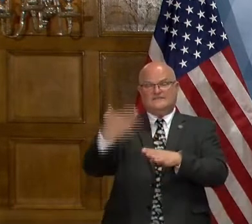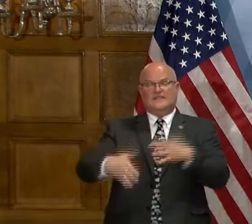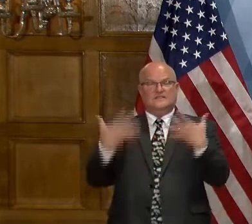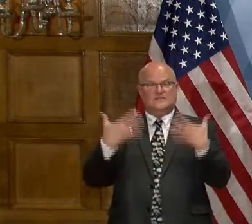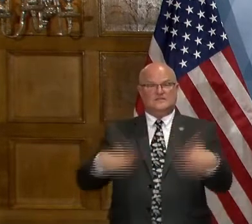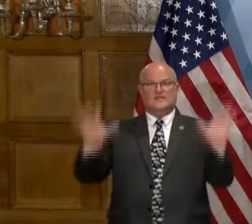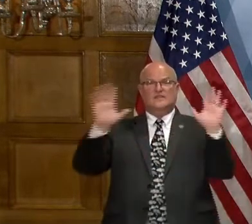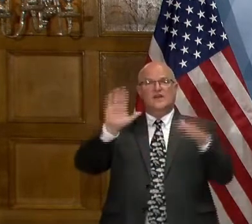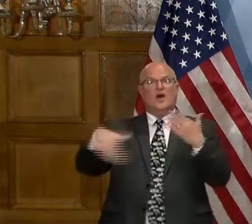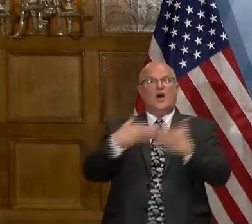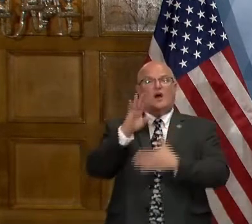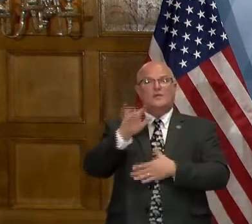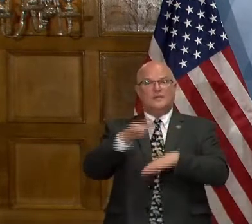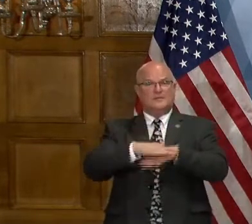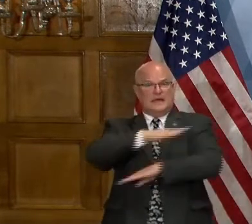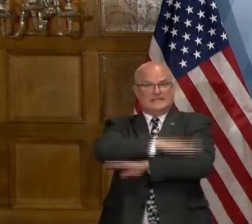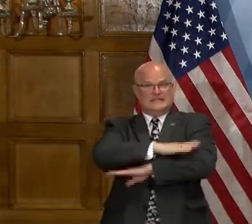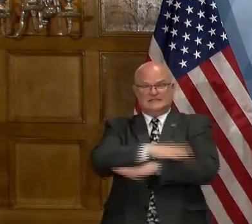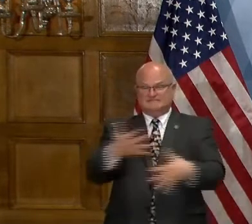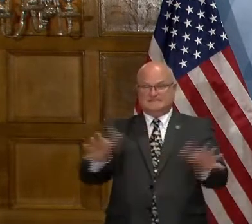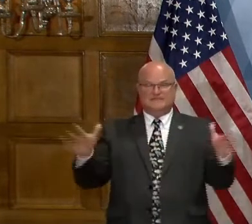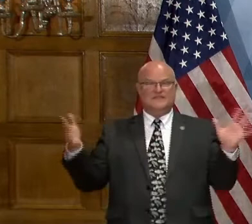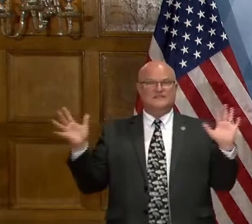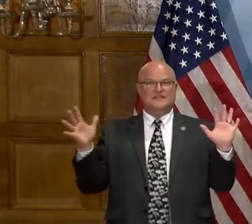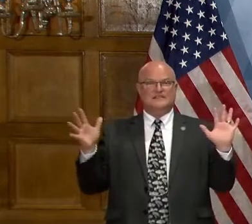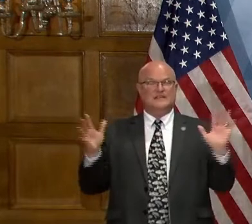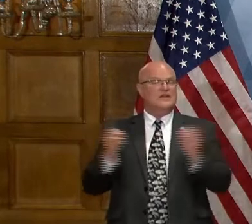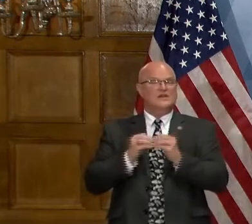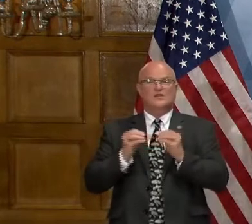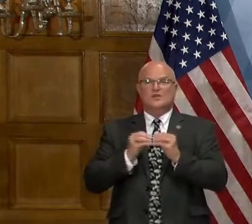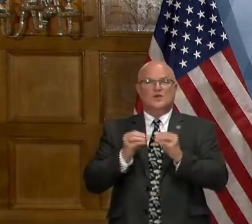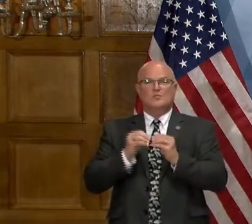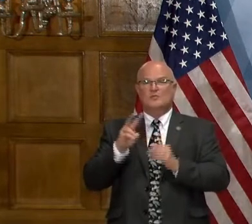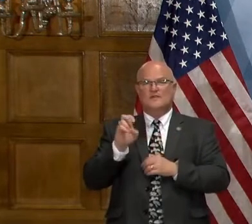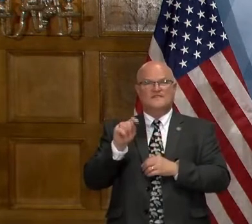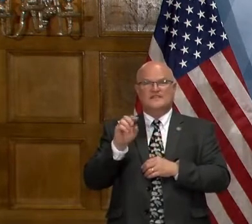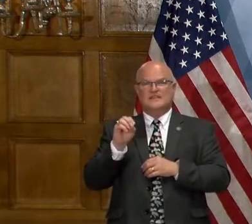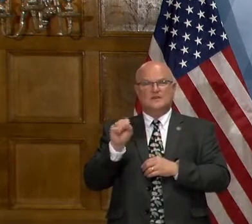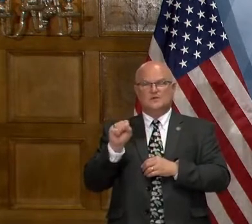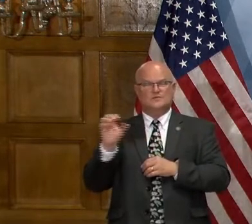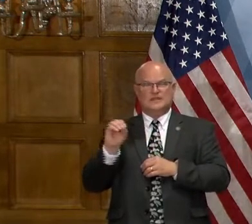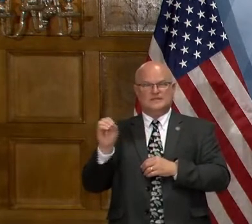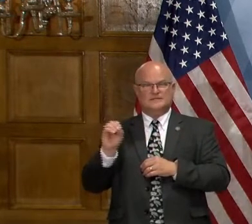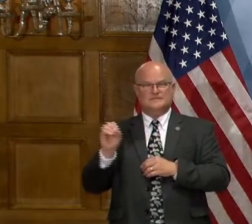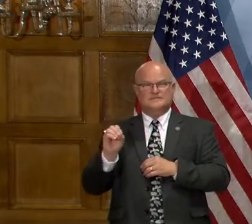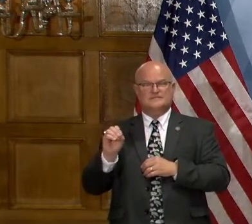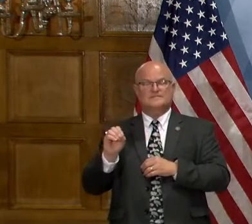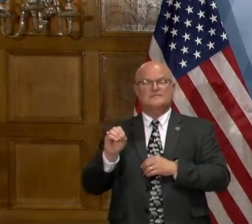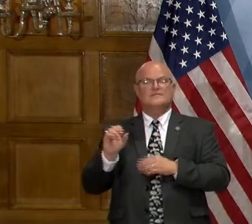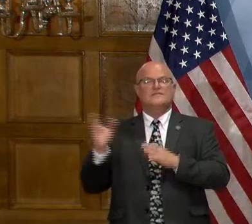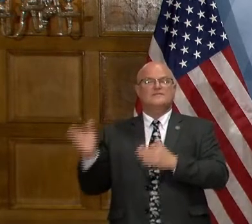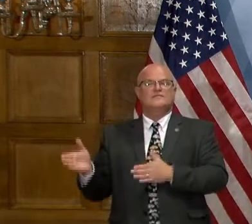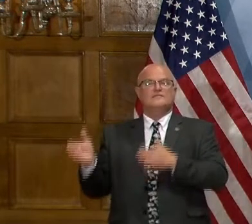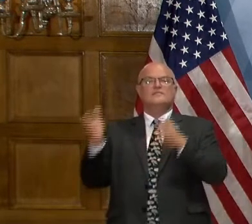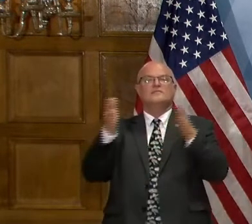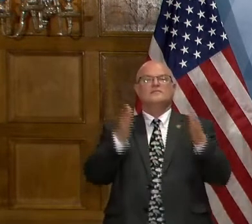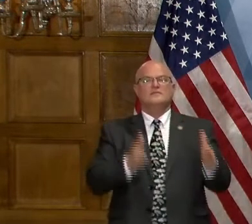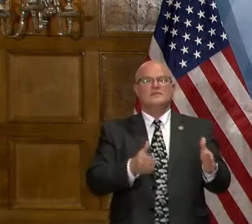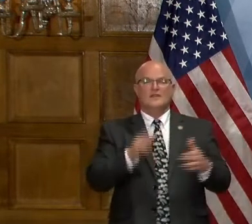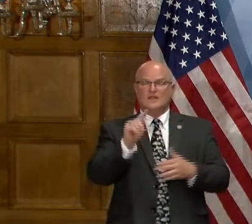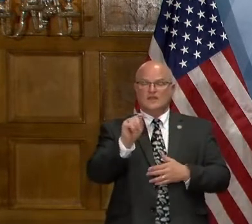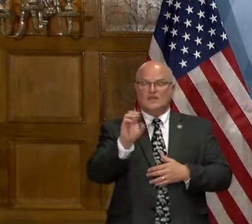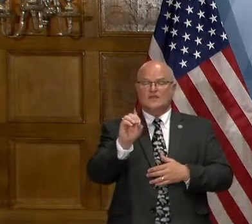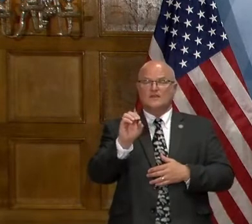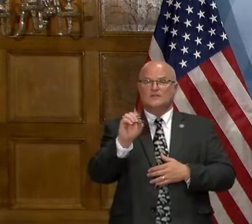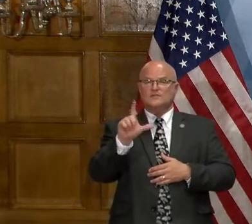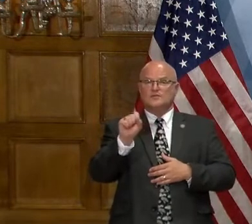all the bills that are on my desk, and so there were no further vetoes, Andrew. In terms of the tools that